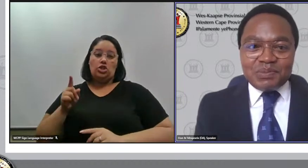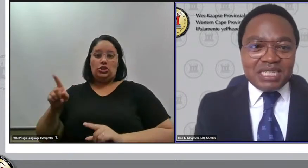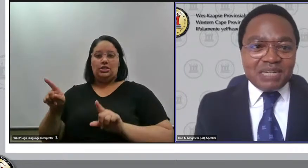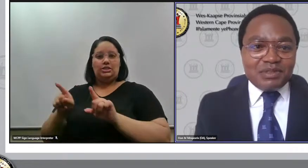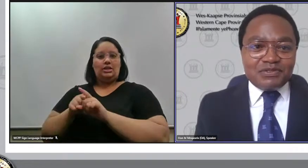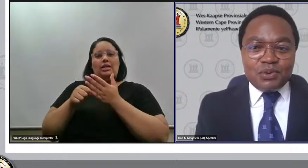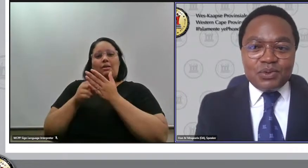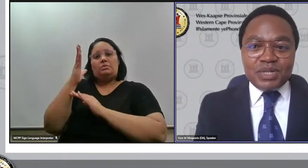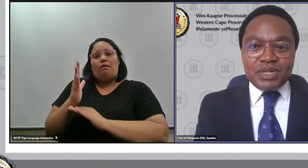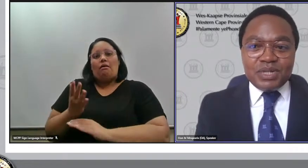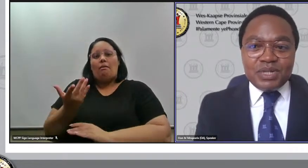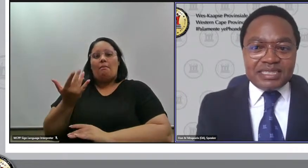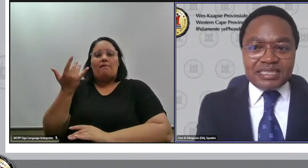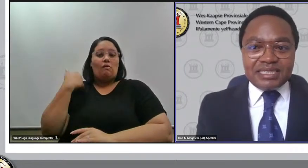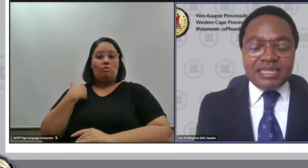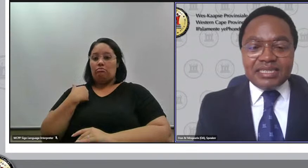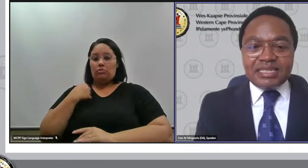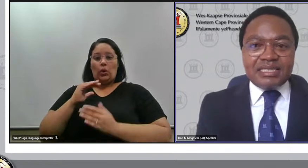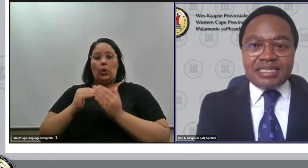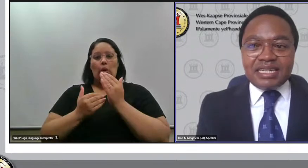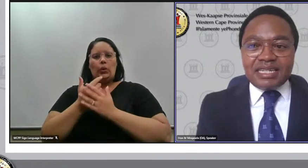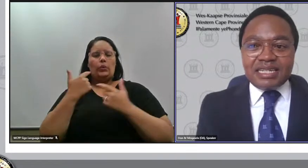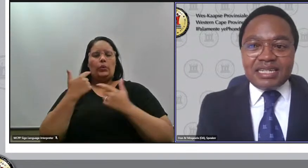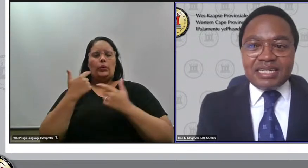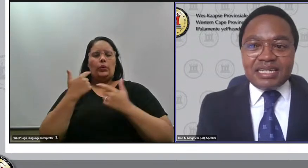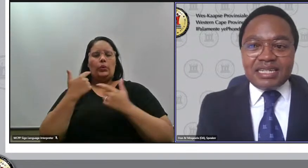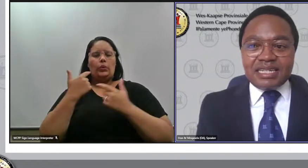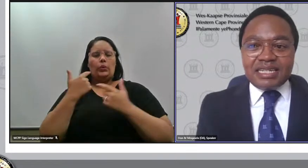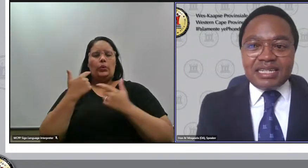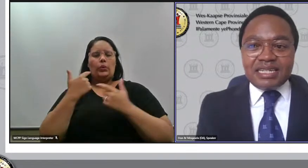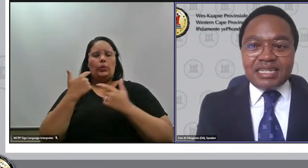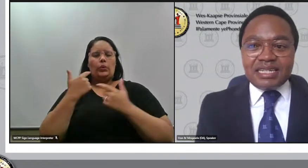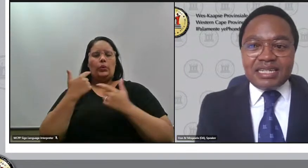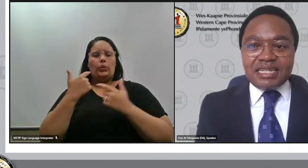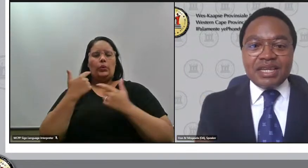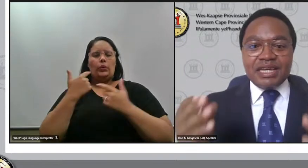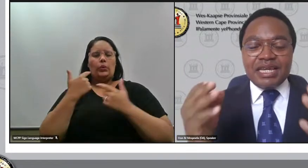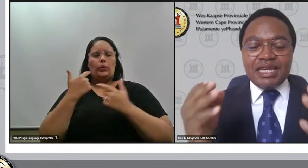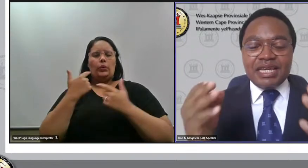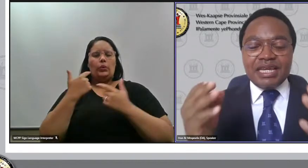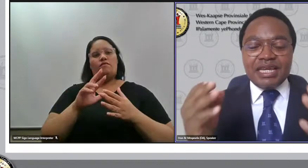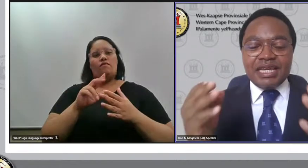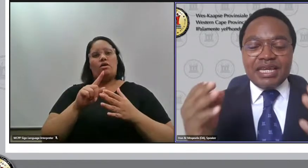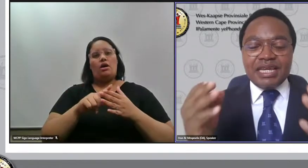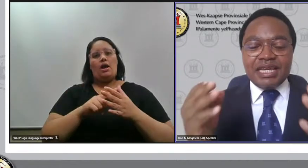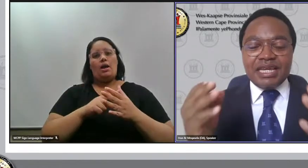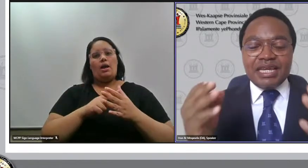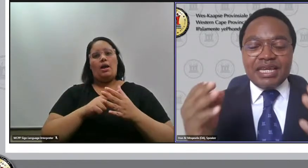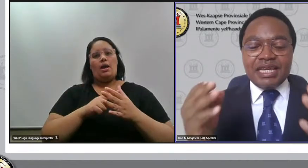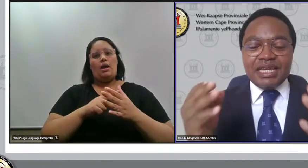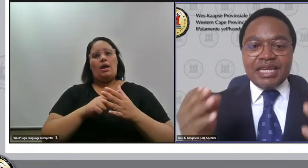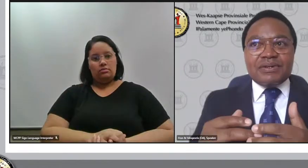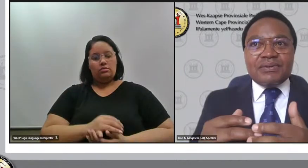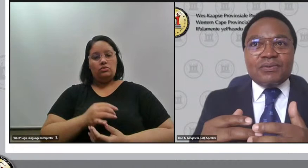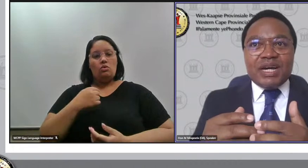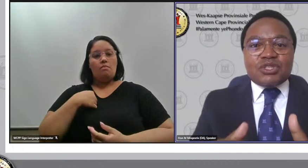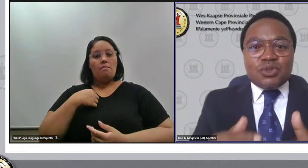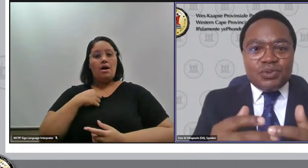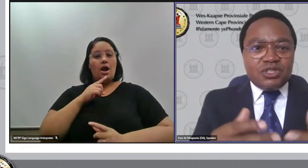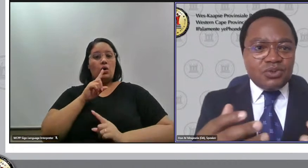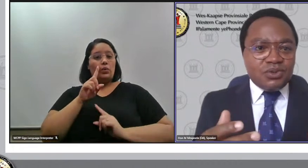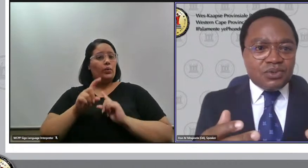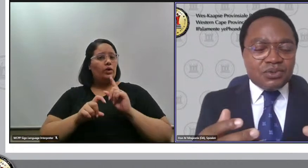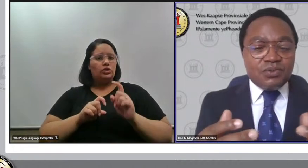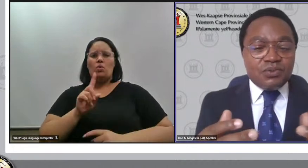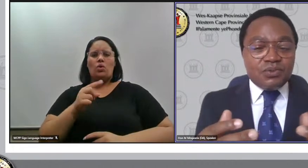Deputy Speaker before. We had a new secretary that started on the 1st of April. And now the question is, what